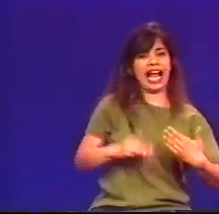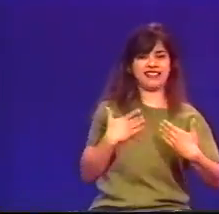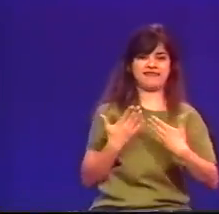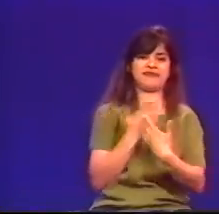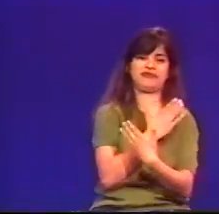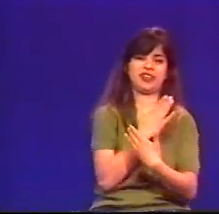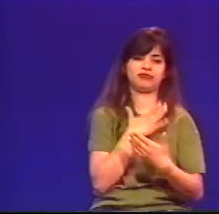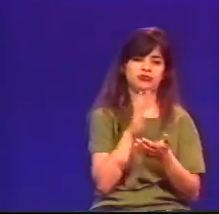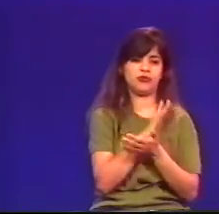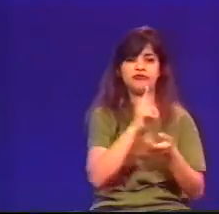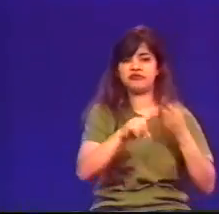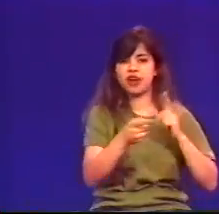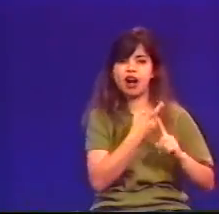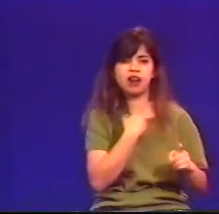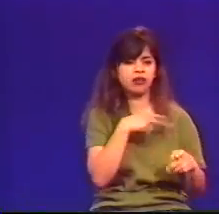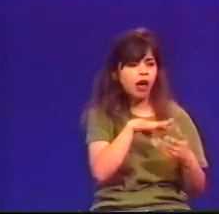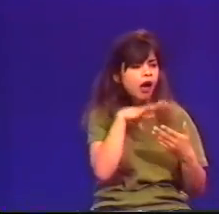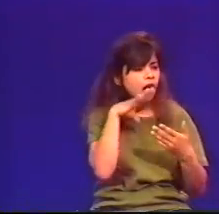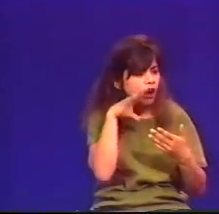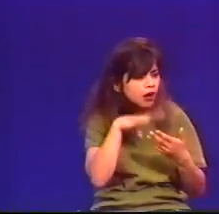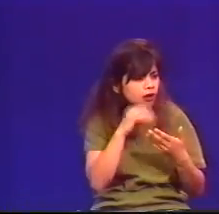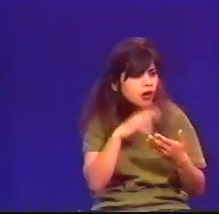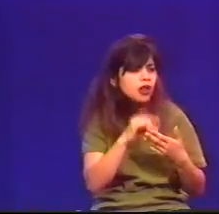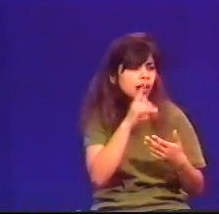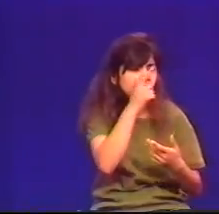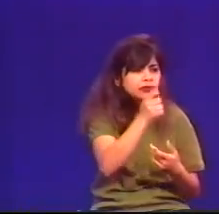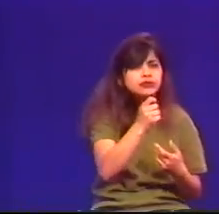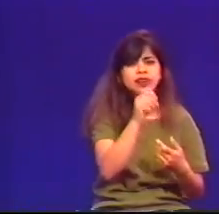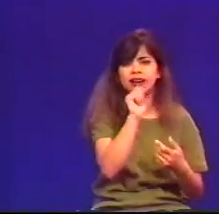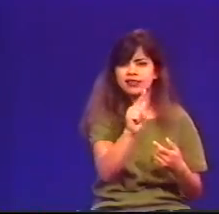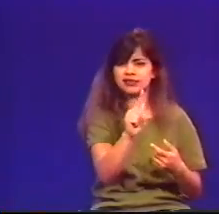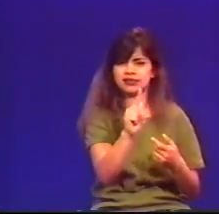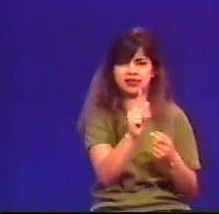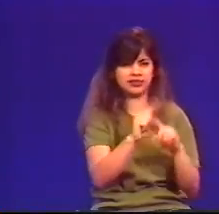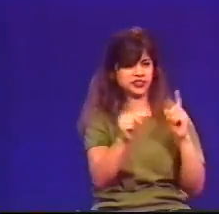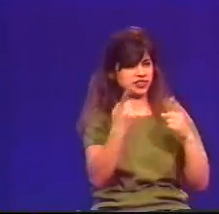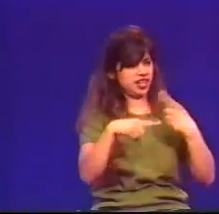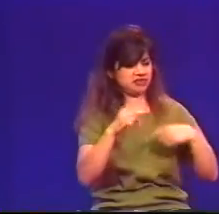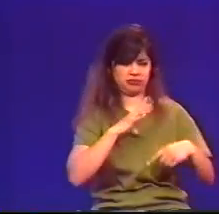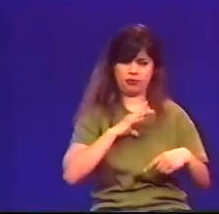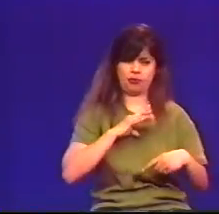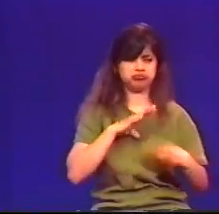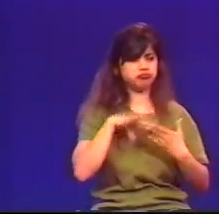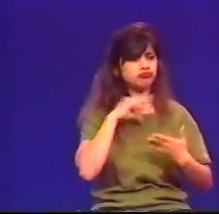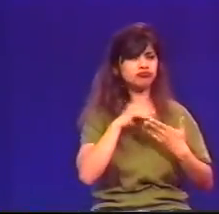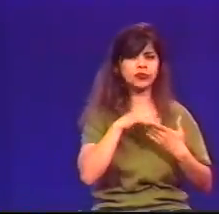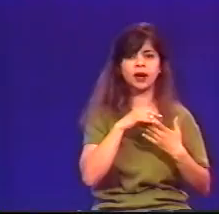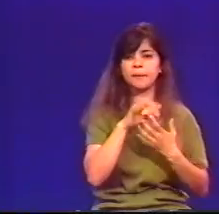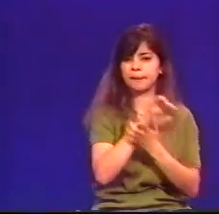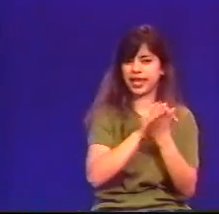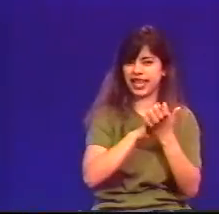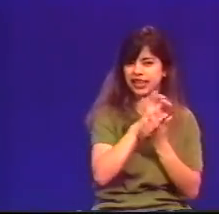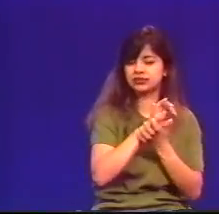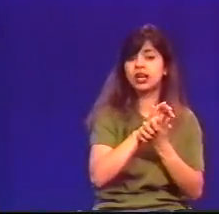Learning ASL was not too difficult for me. I had the fortunate experience of having had some exposure to ASL while I was still in